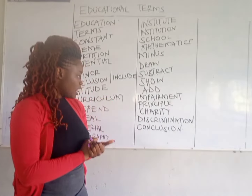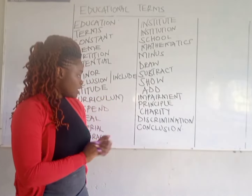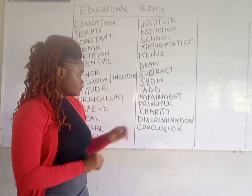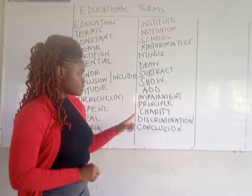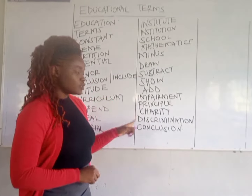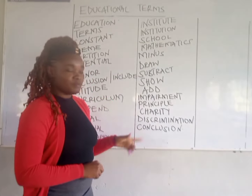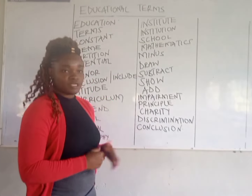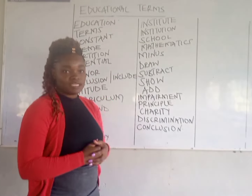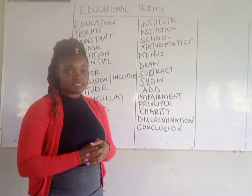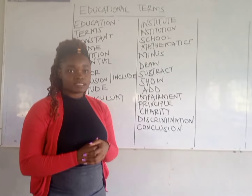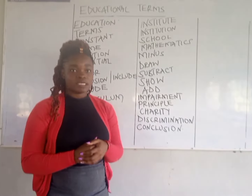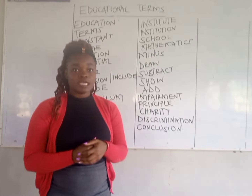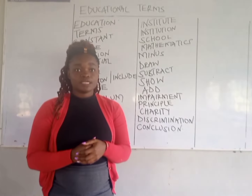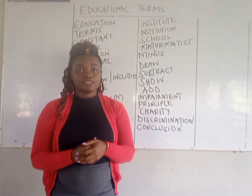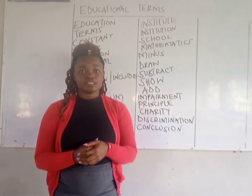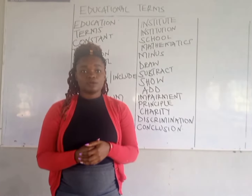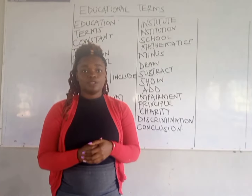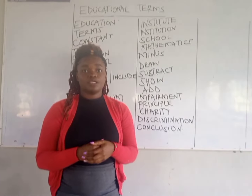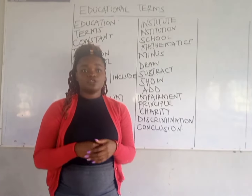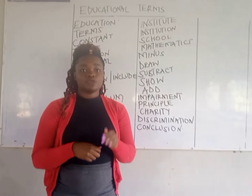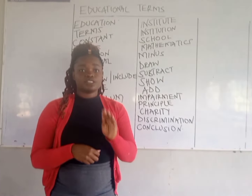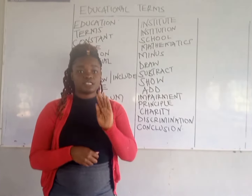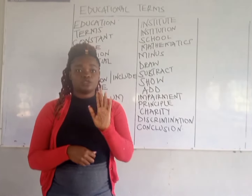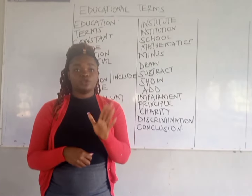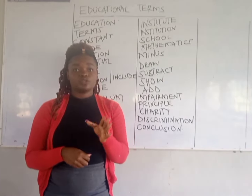have discriminate. Discriminate, we shall use